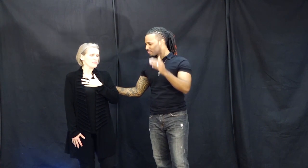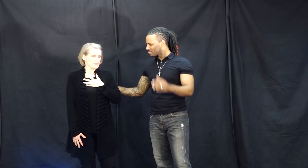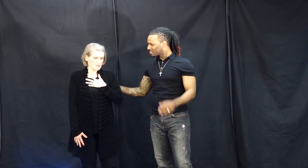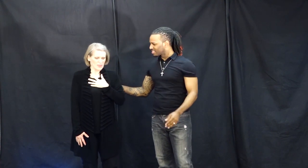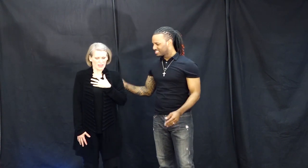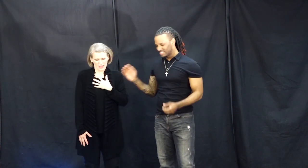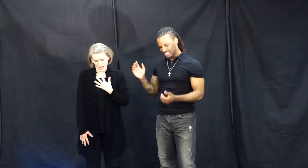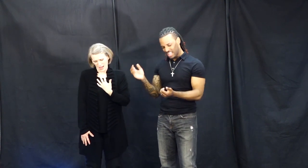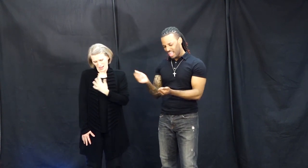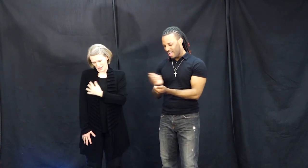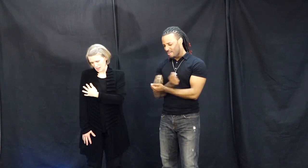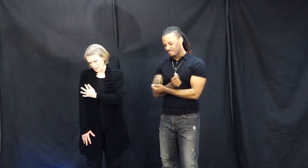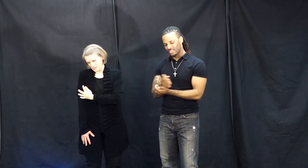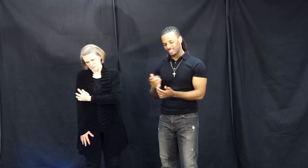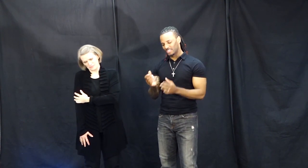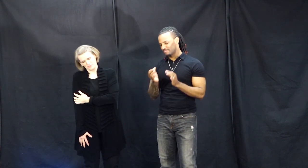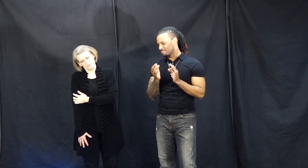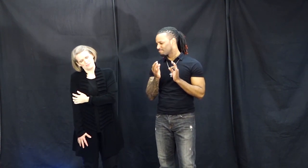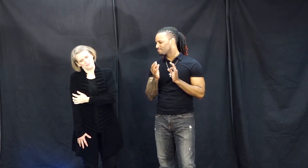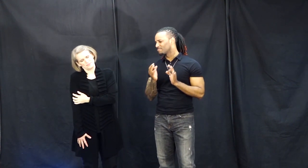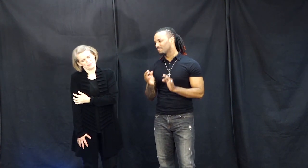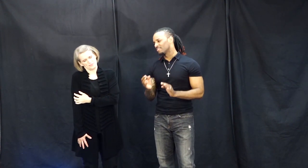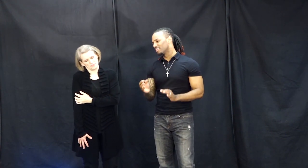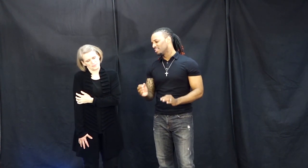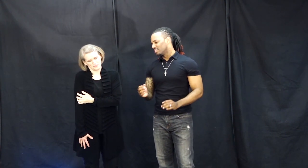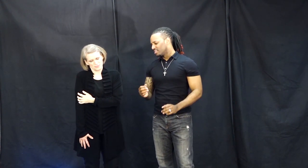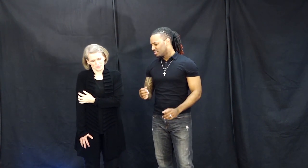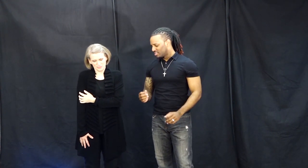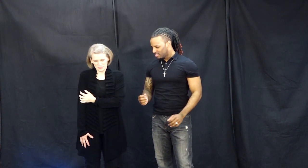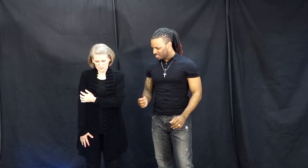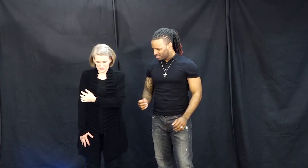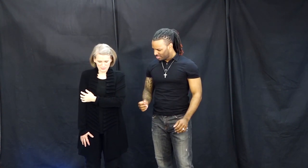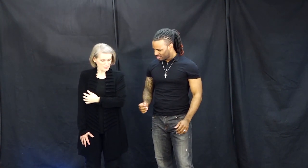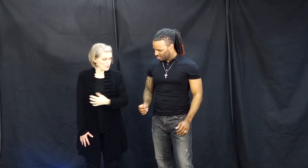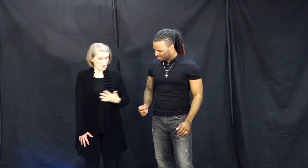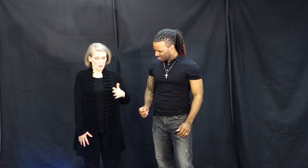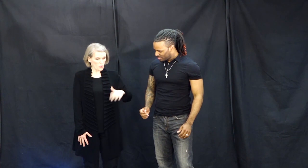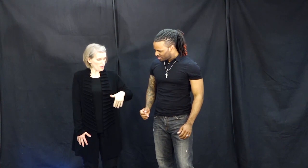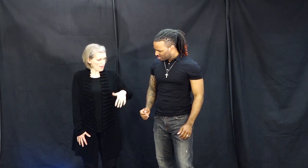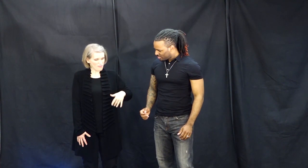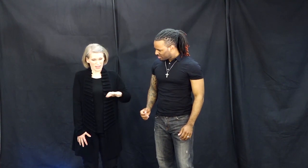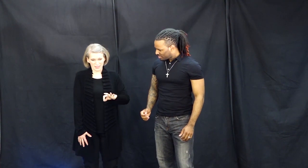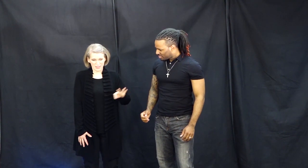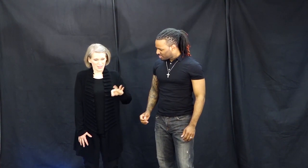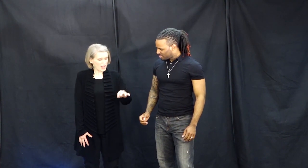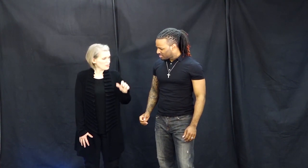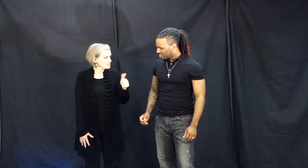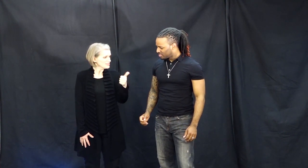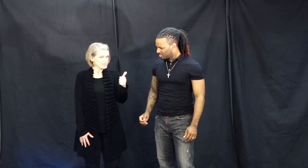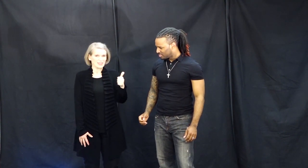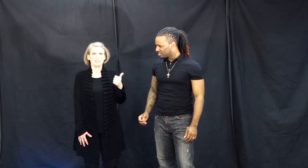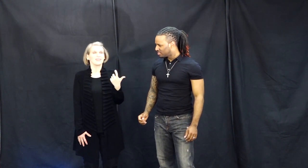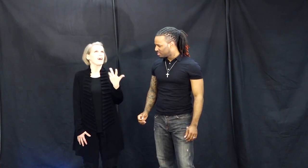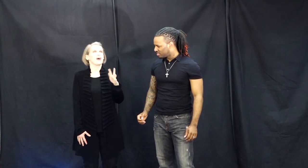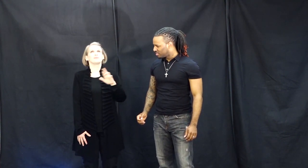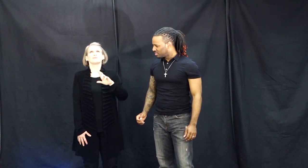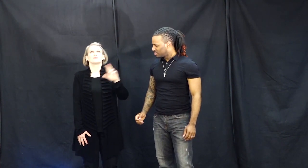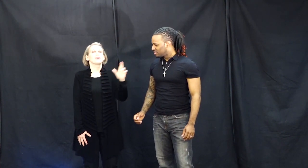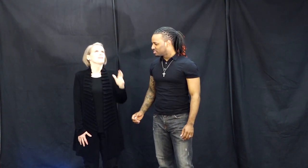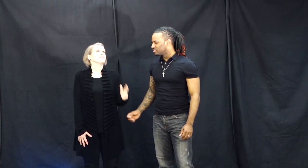I know you did everything just right. Even before we got to 10, I was aiming